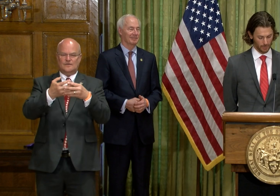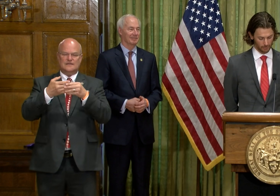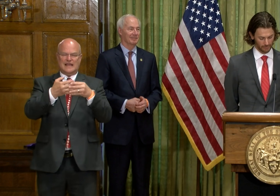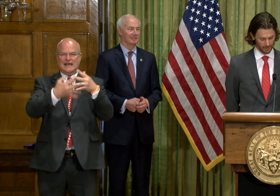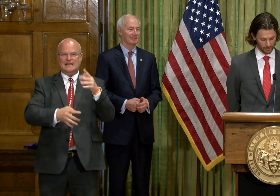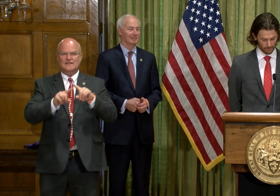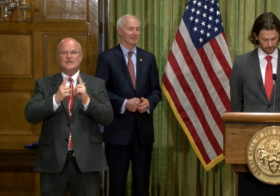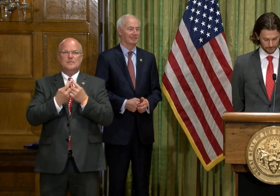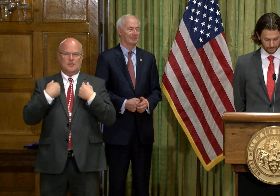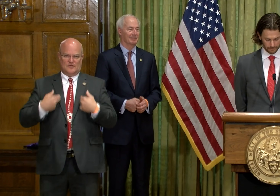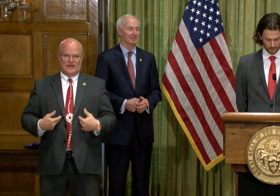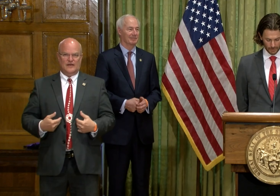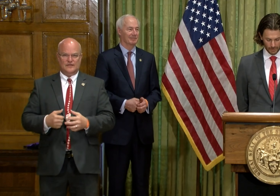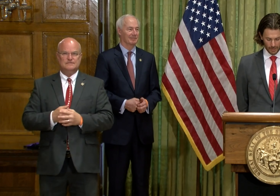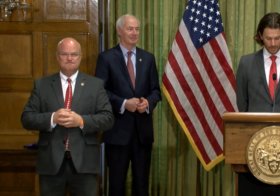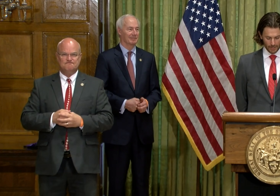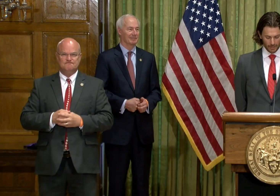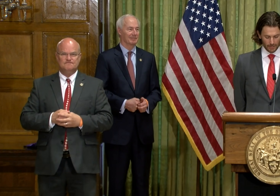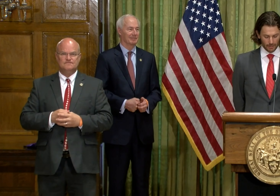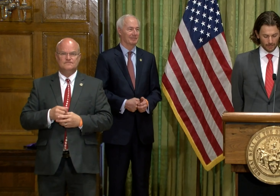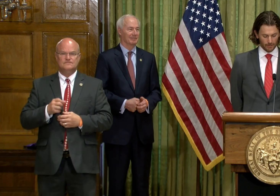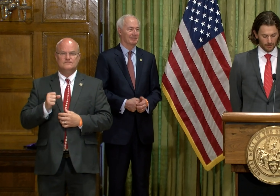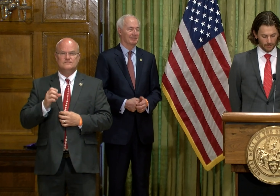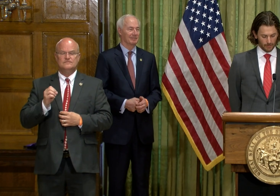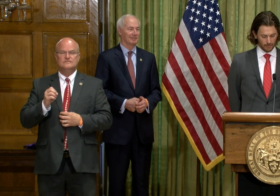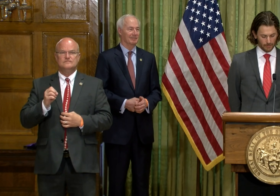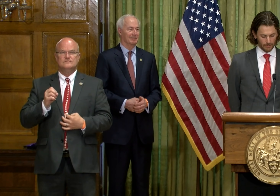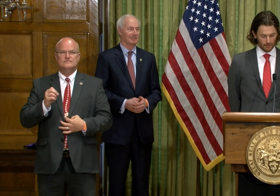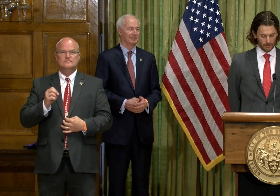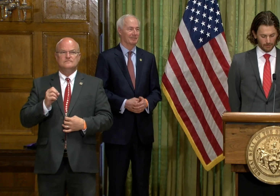guidelines from the Department of Health.